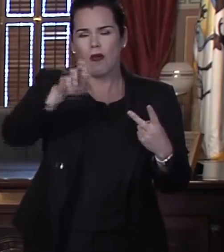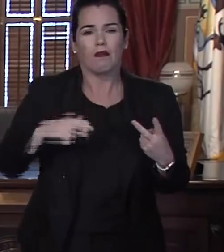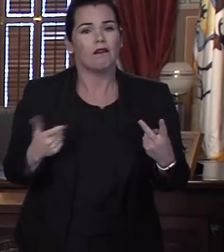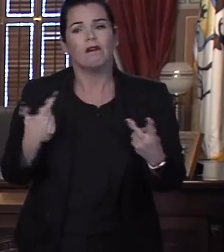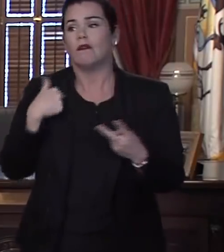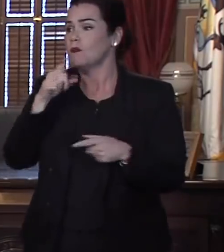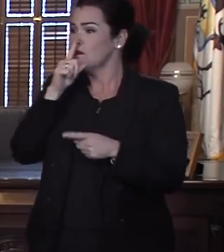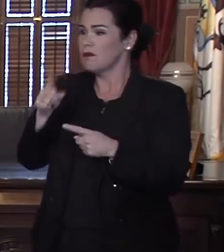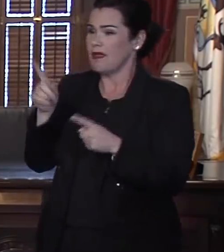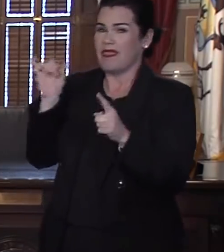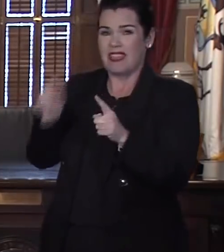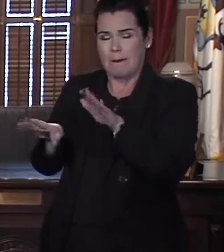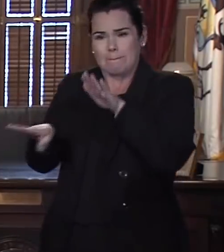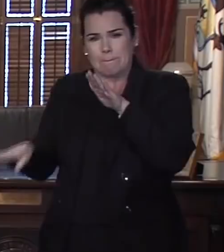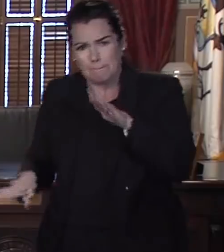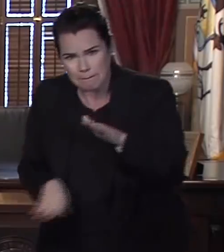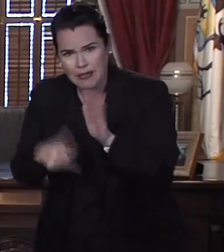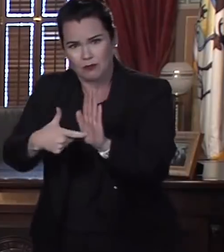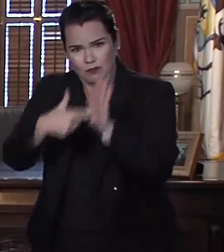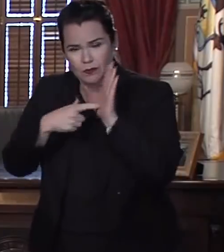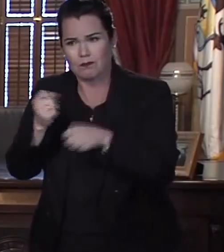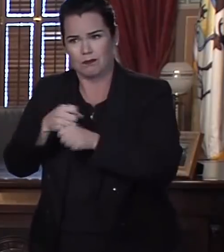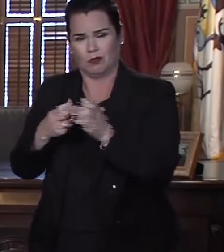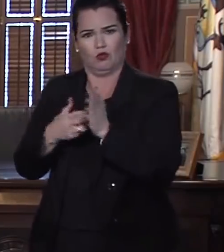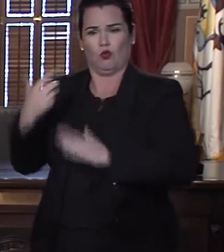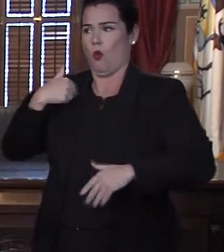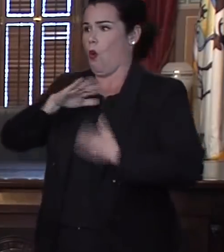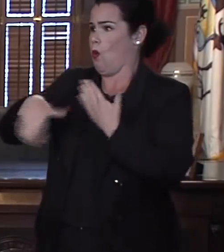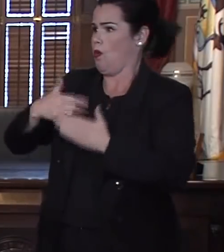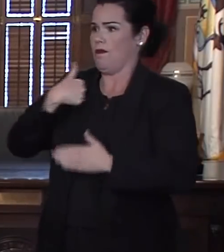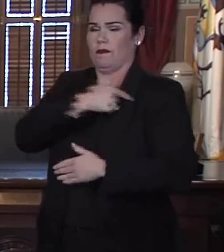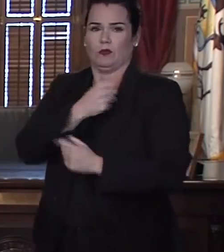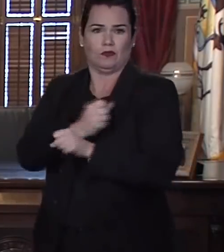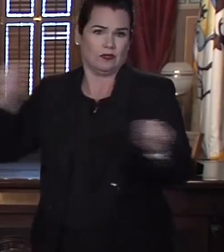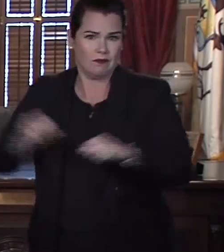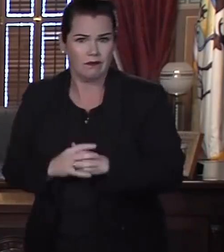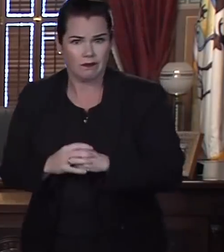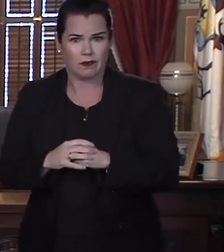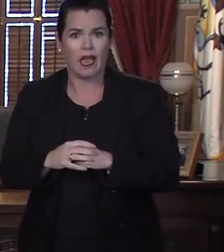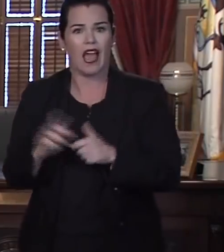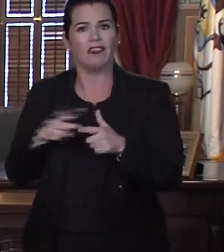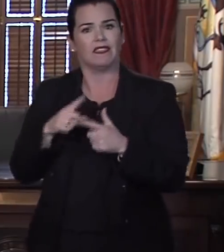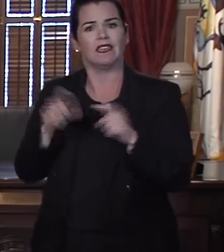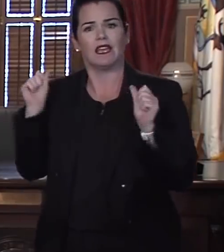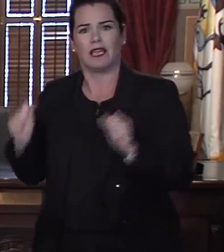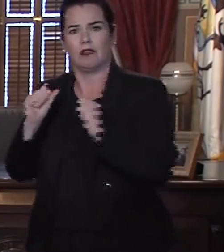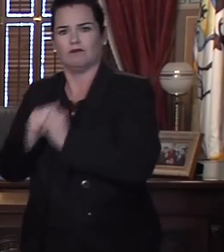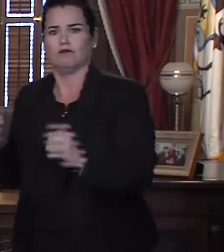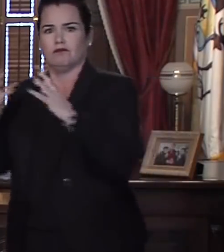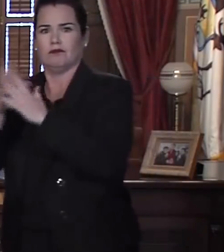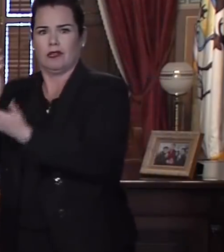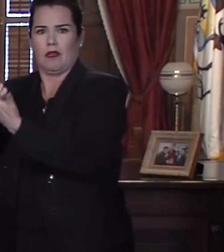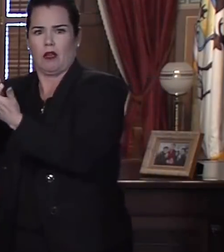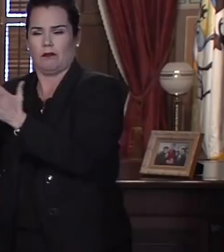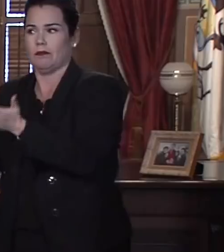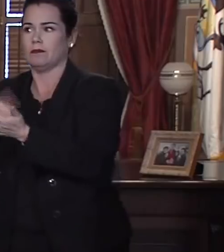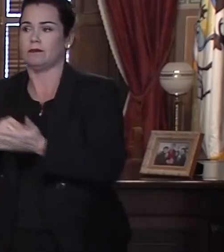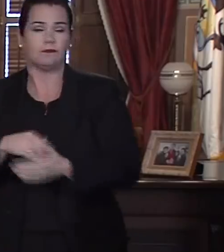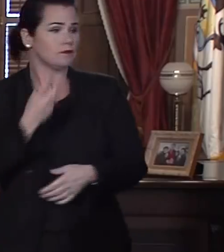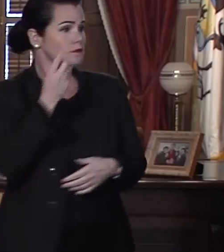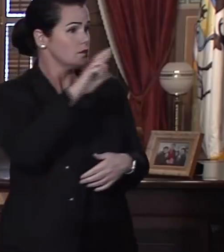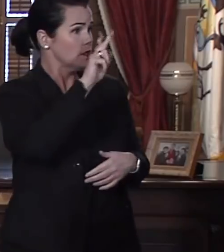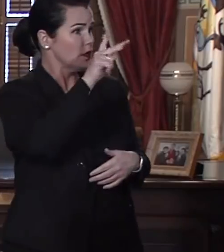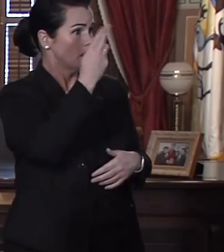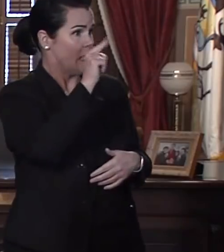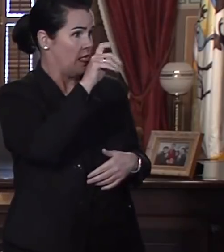are safe to start a phased-in re-engagement of our economy. Dr. Khaldun, would you like to add anything? Yes.